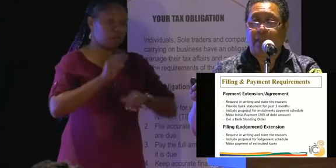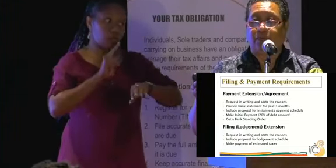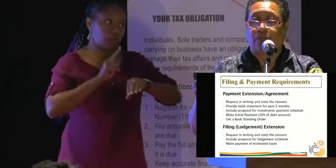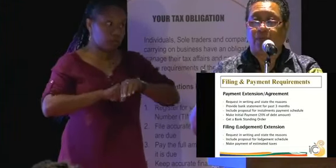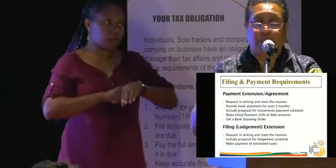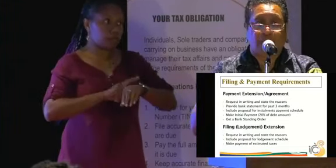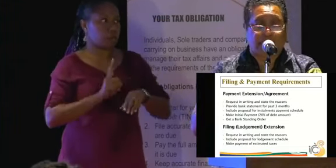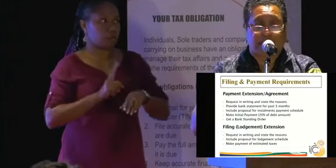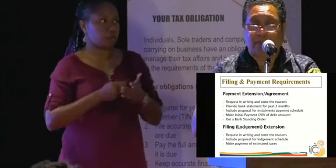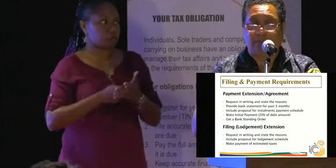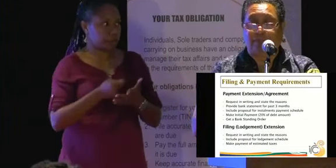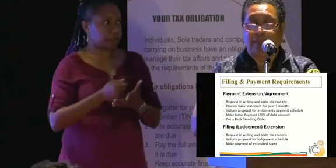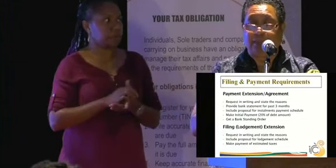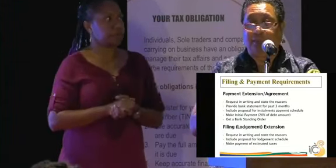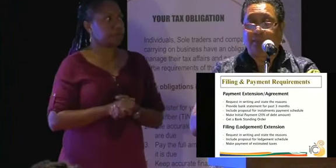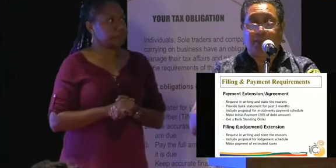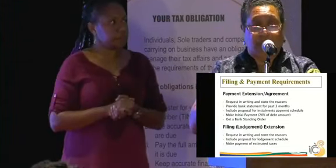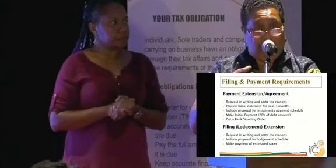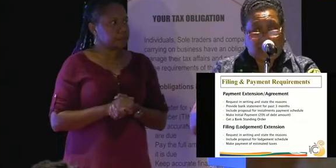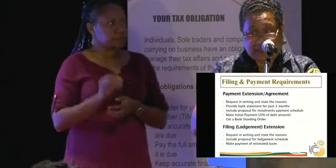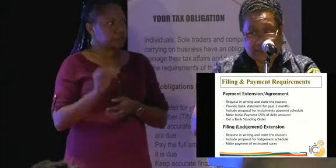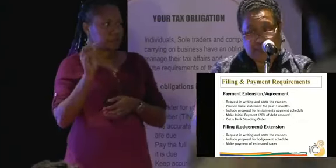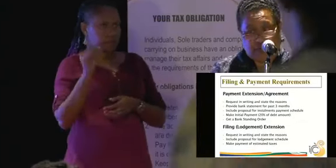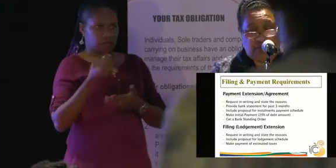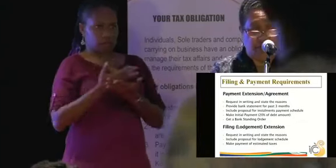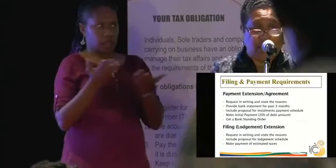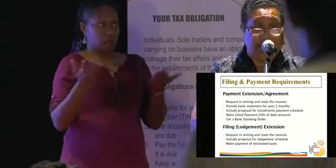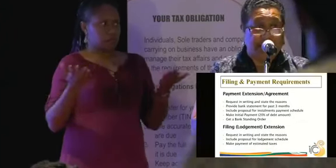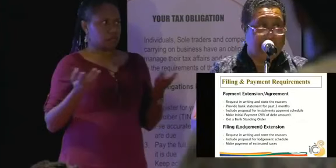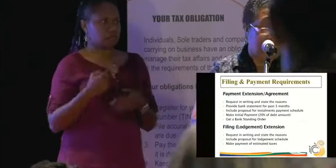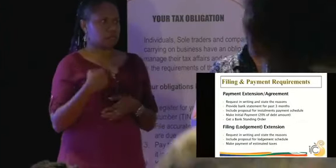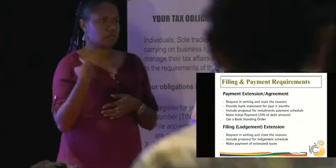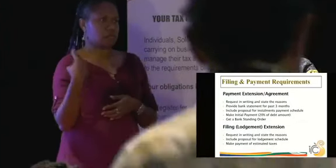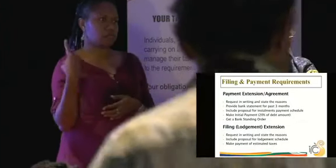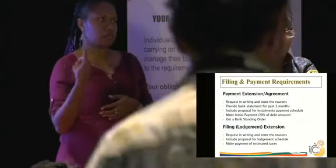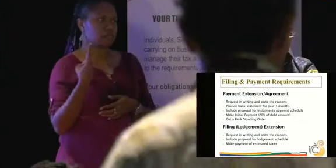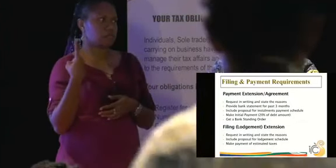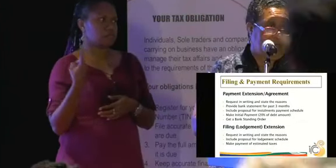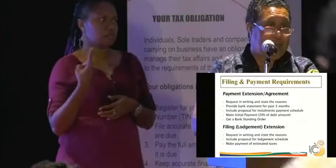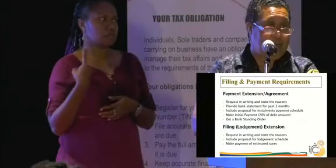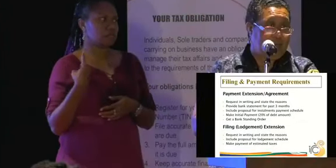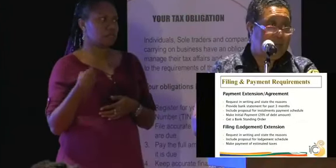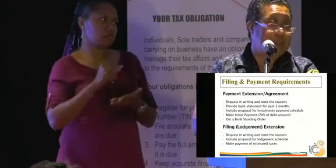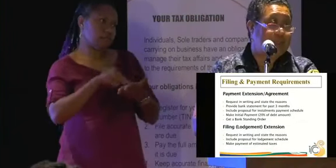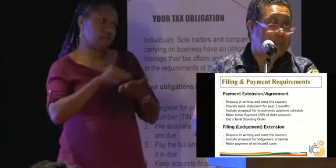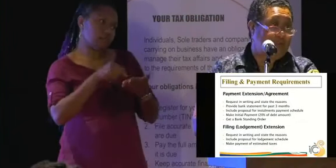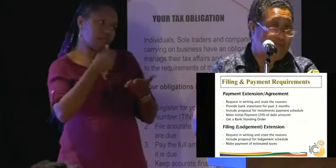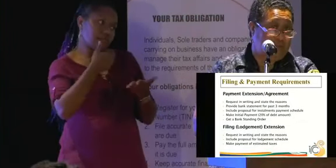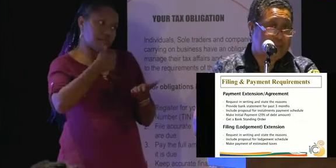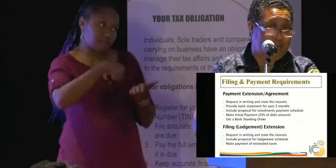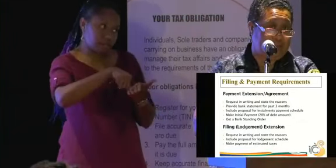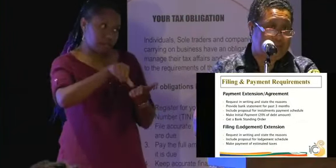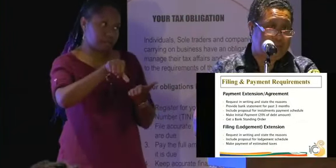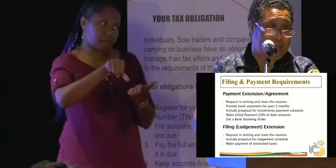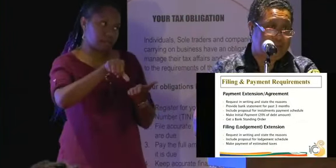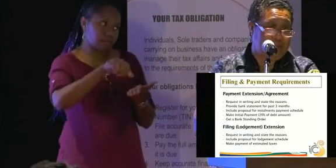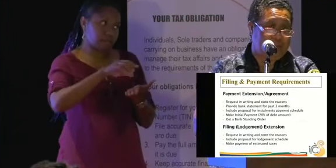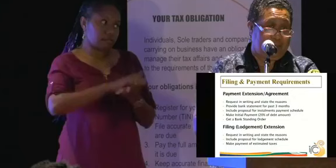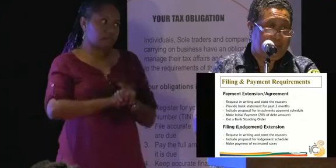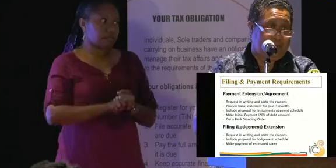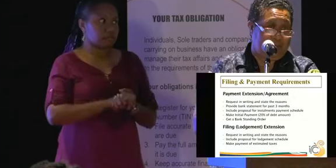Okay, so how do you apply for that? You must put your request in writing and you must state your